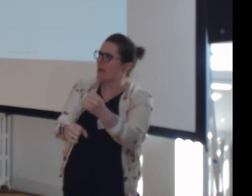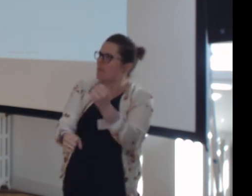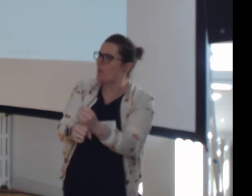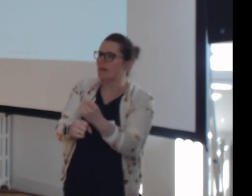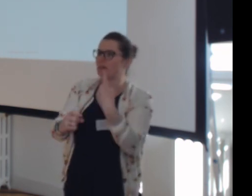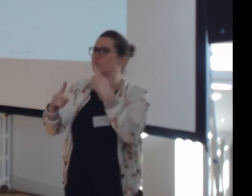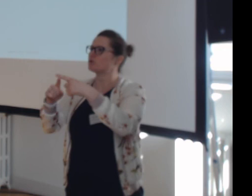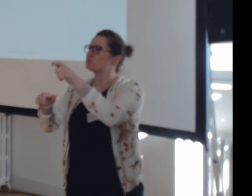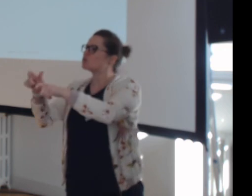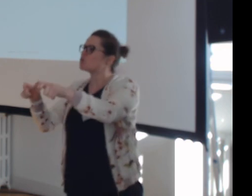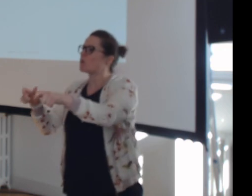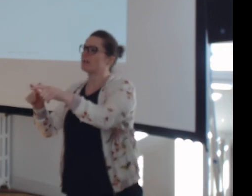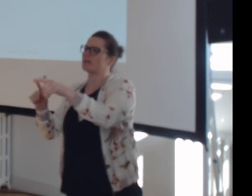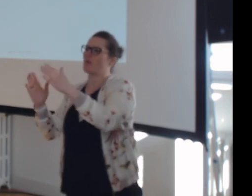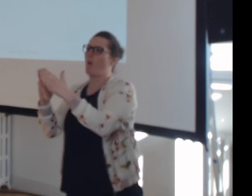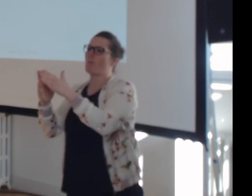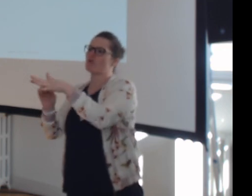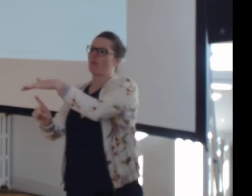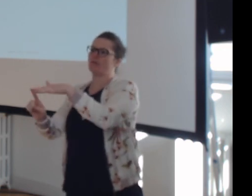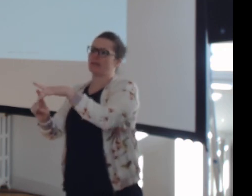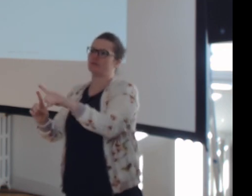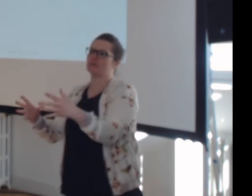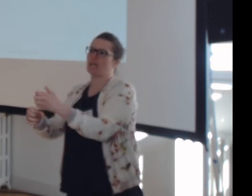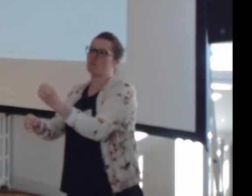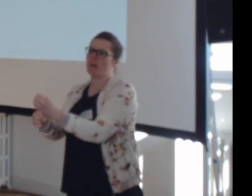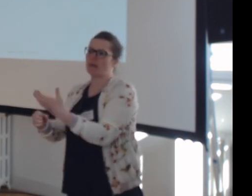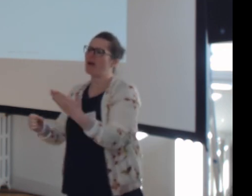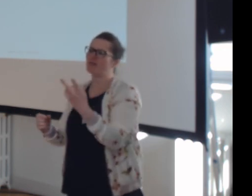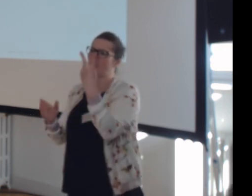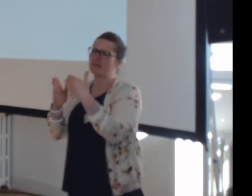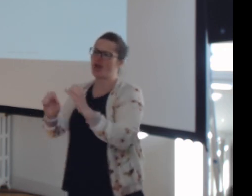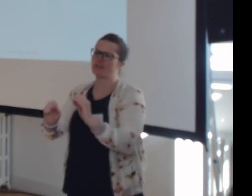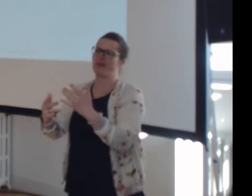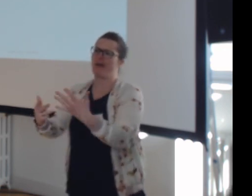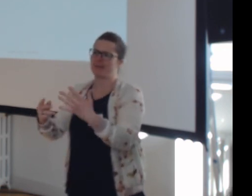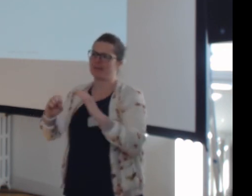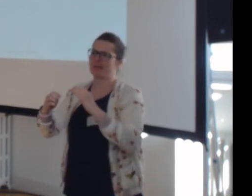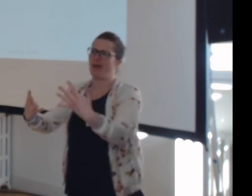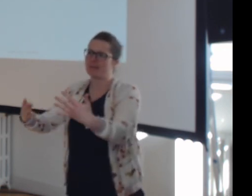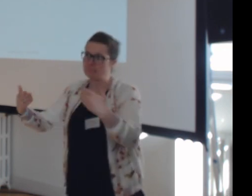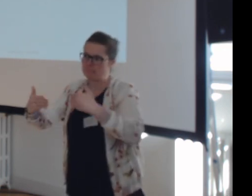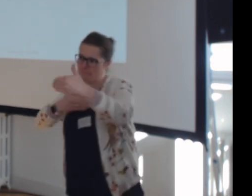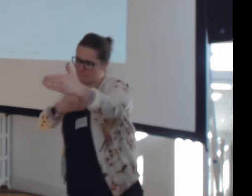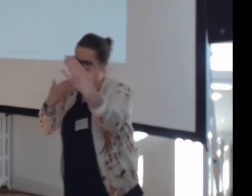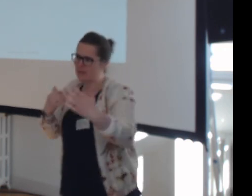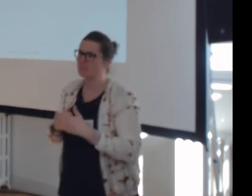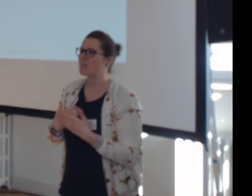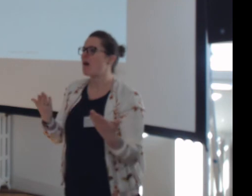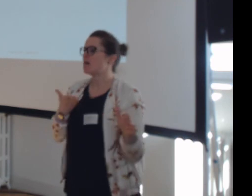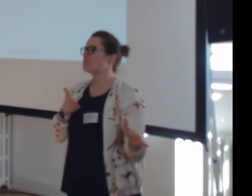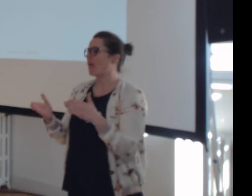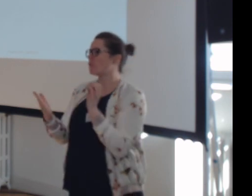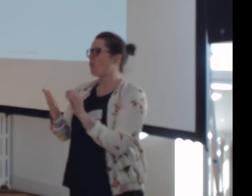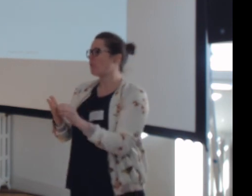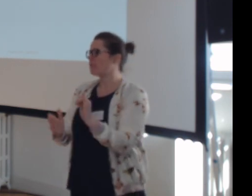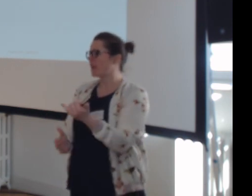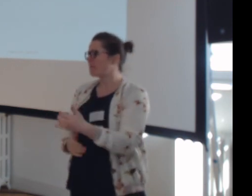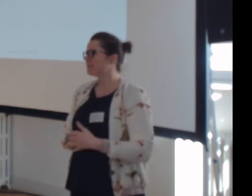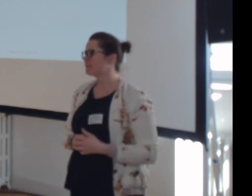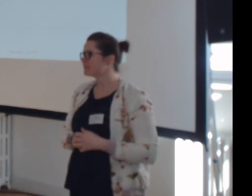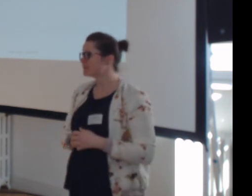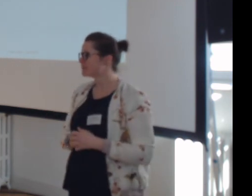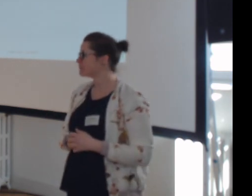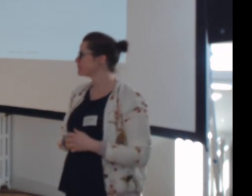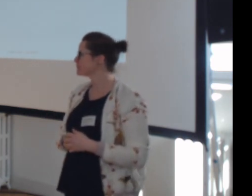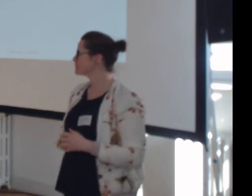also people in their home context. Yes, but that's for 2018, 19, and so on. Yeah, but it's in the plans, definitely. Yes, thank